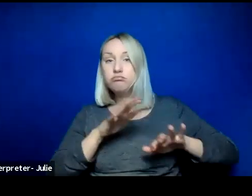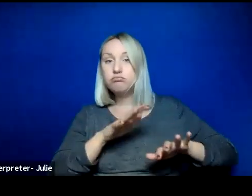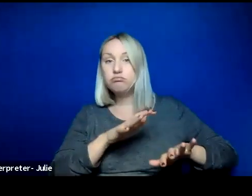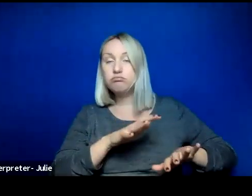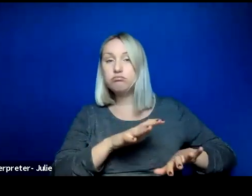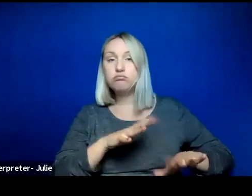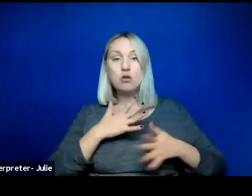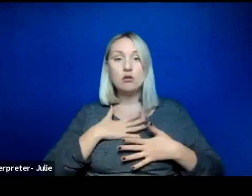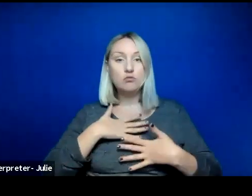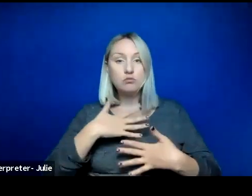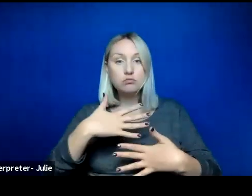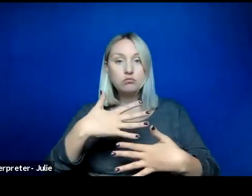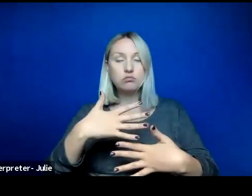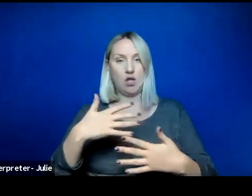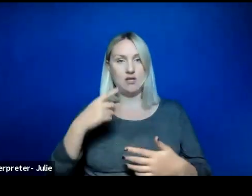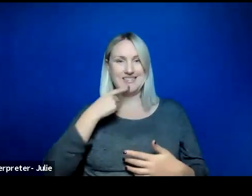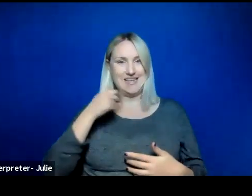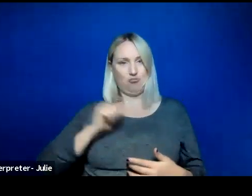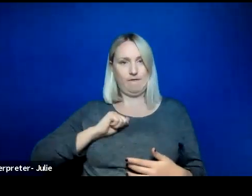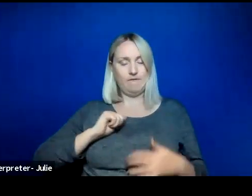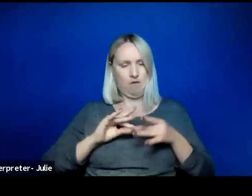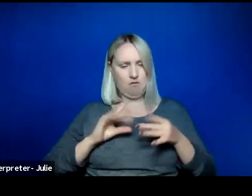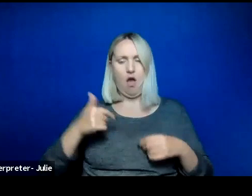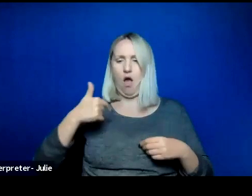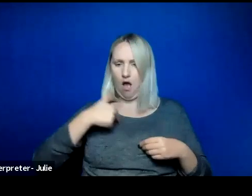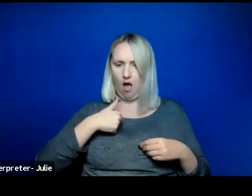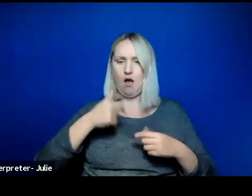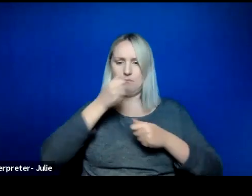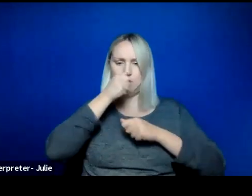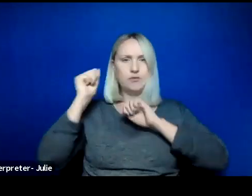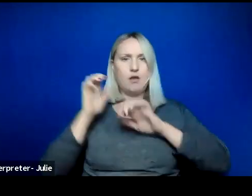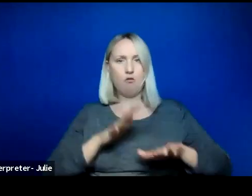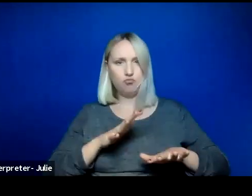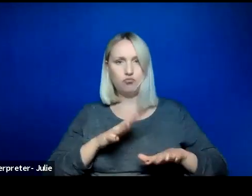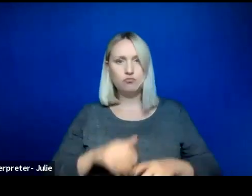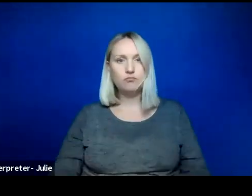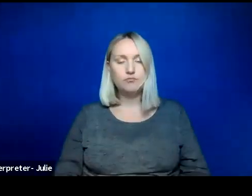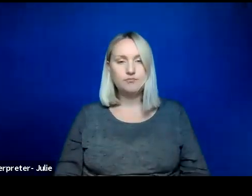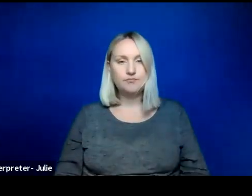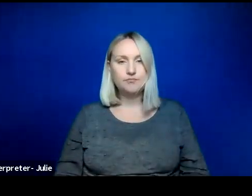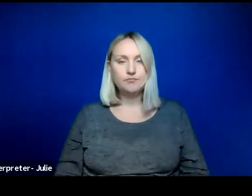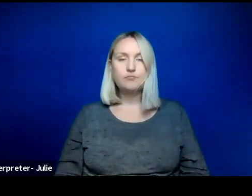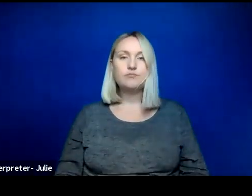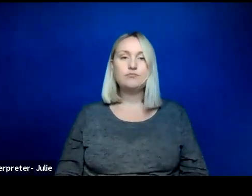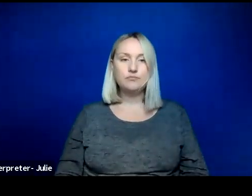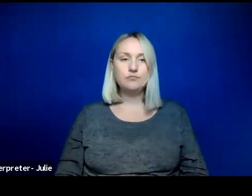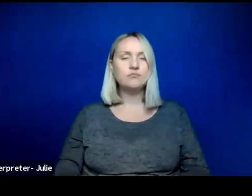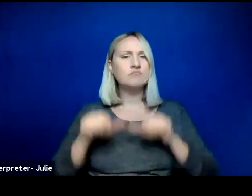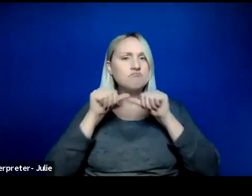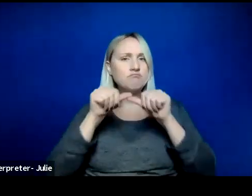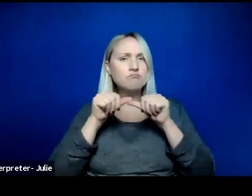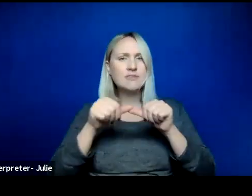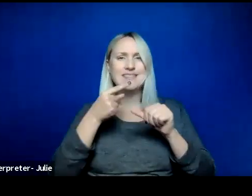out, say to yourself, I am breathing out. And keep